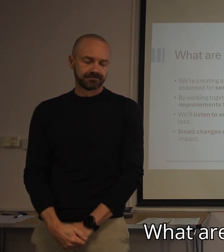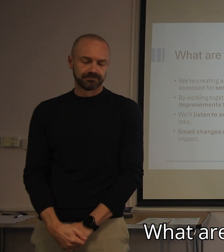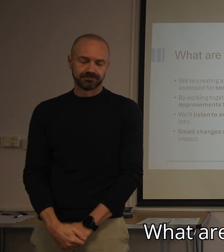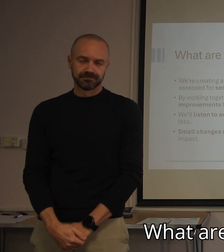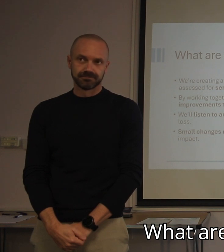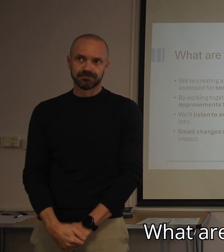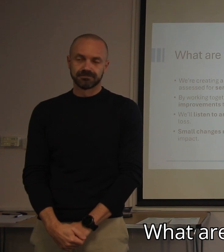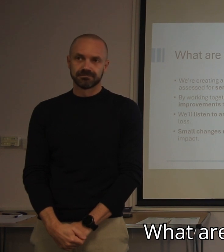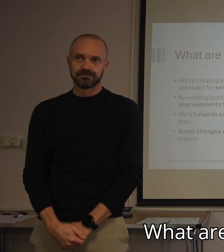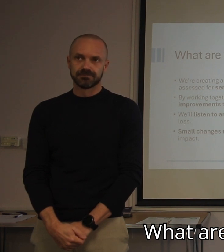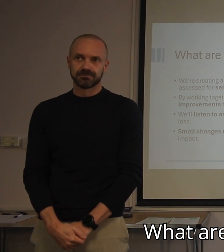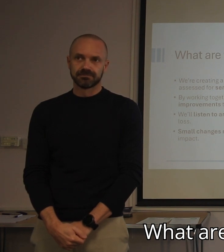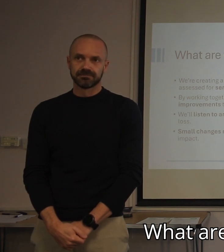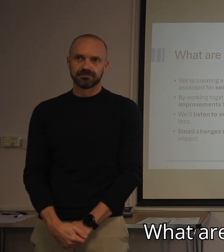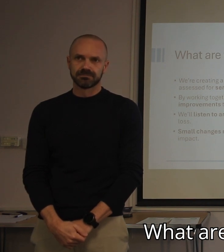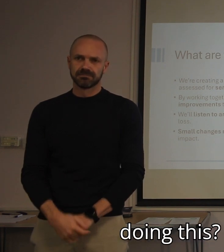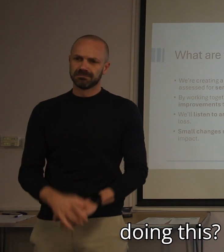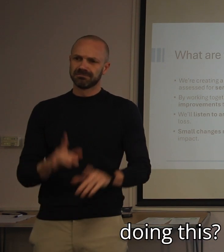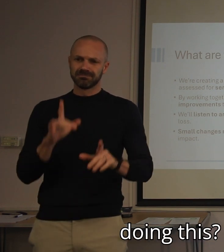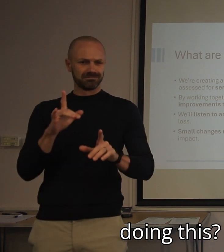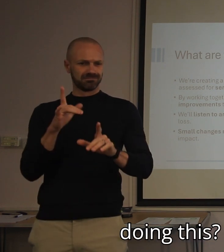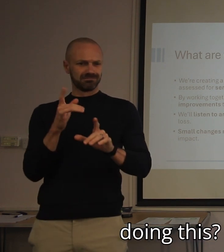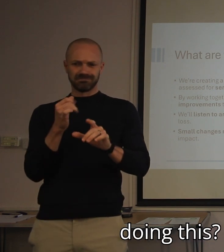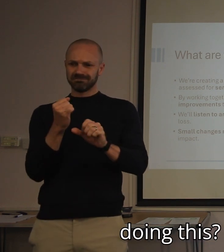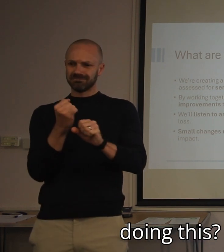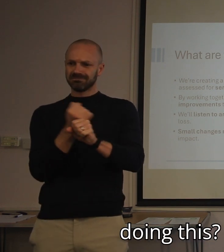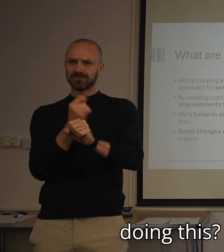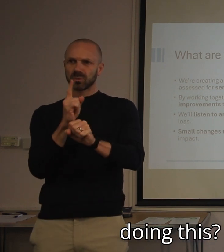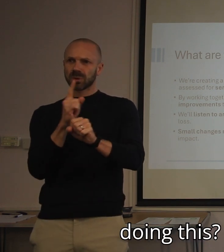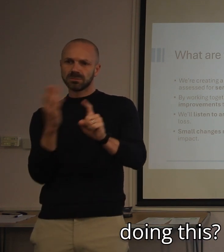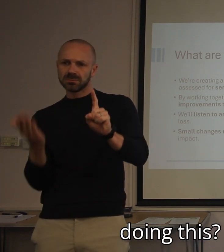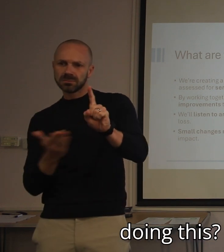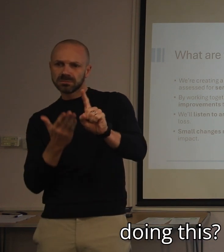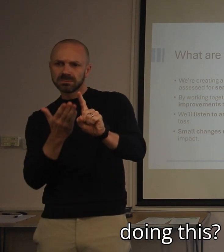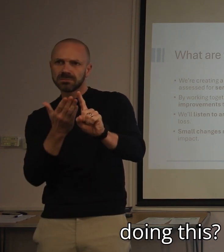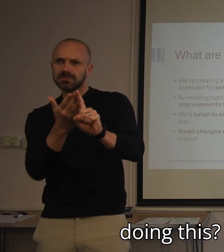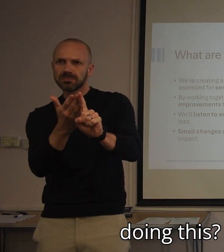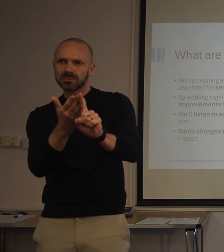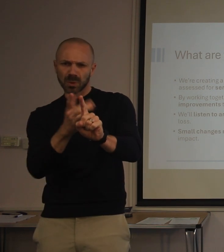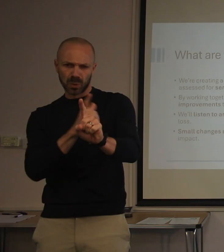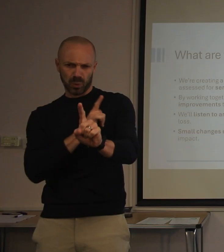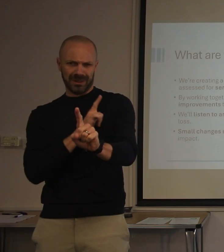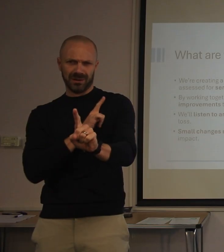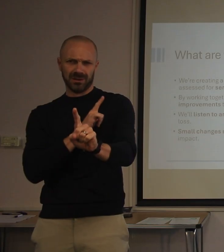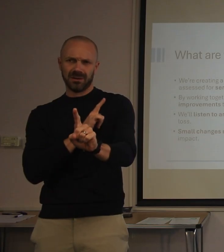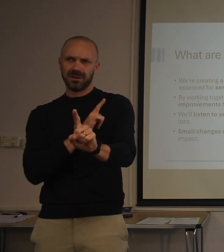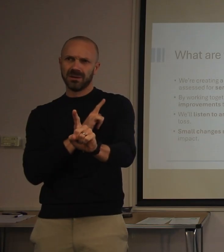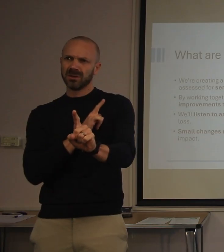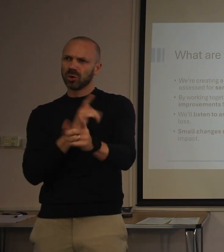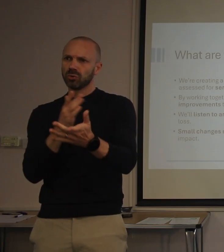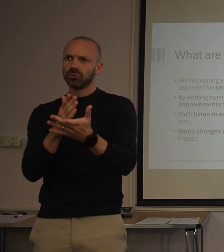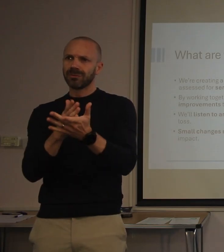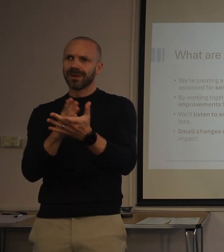What are we doing? Why are we doing this? What are we doing? So, in essence,